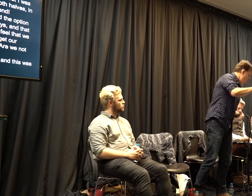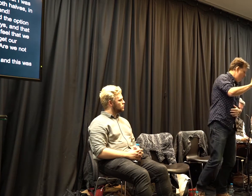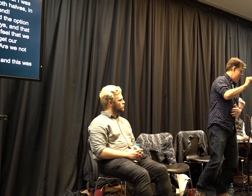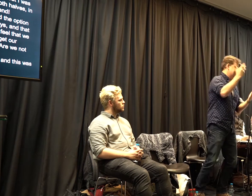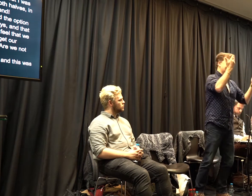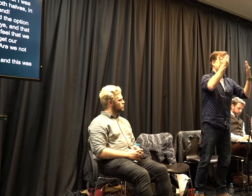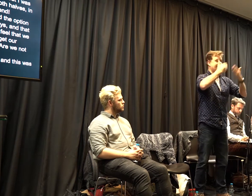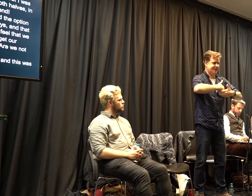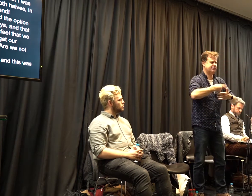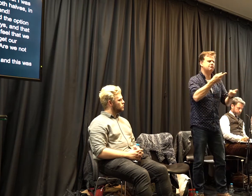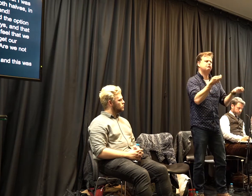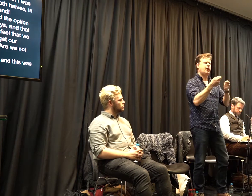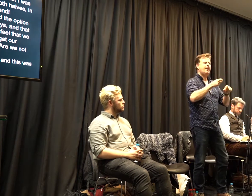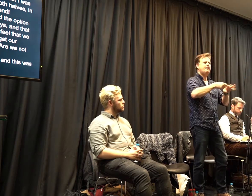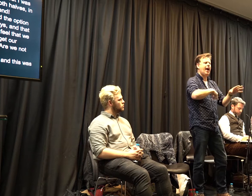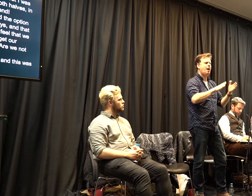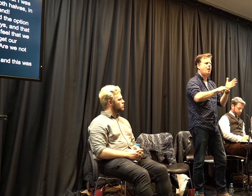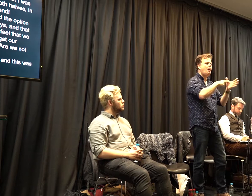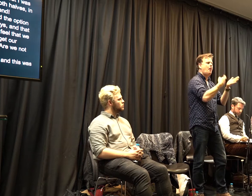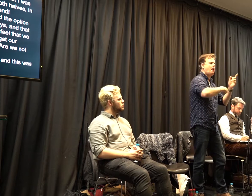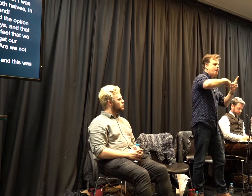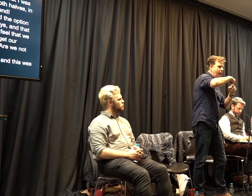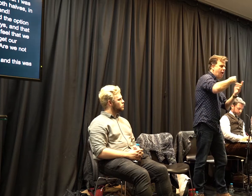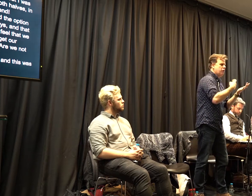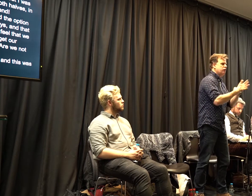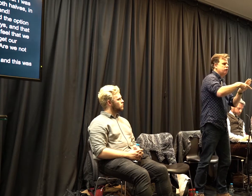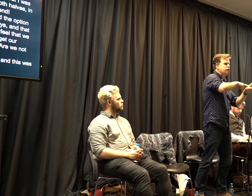Midsummer's Night's Dream. Oh, actually, no, 12th Night.